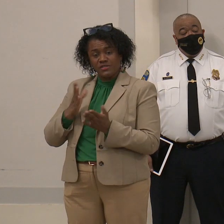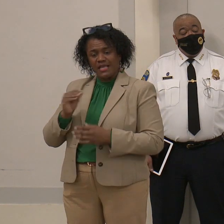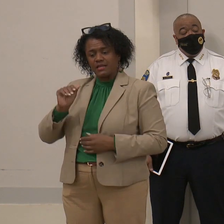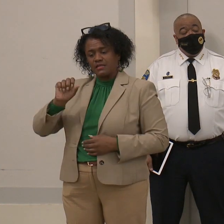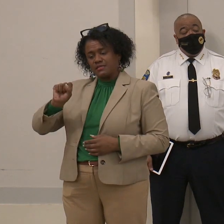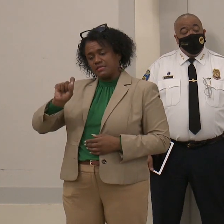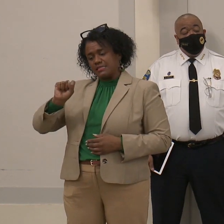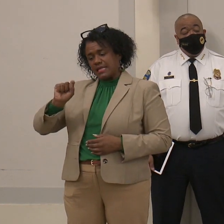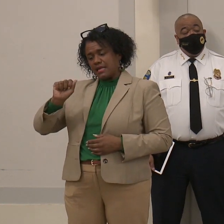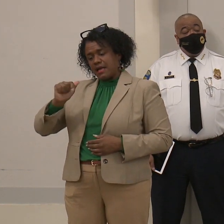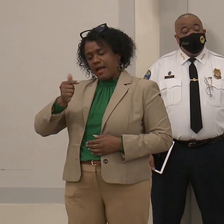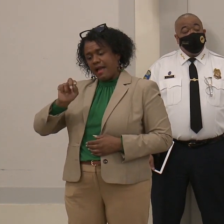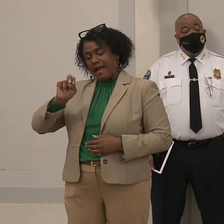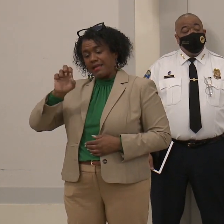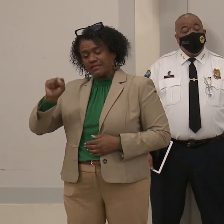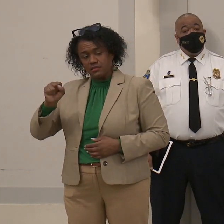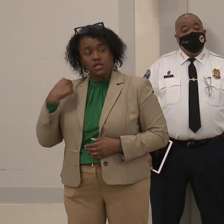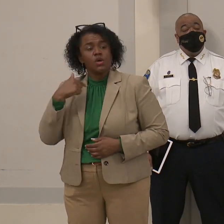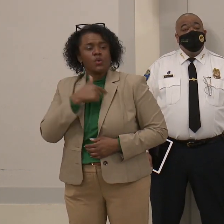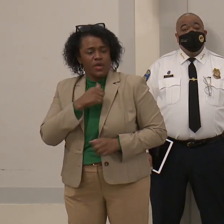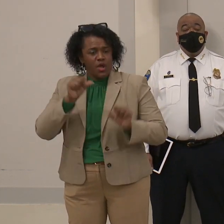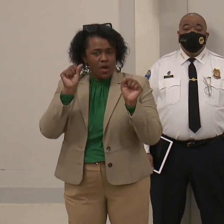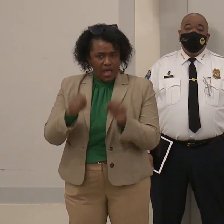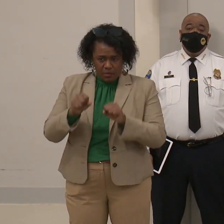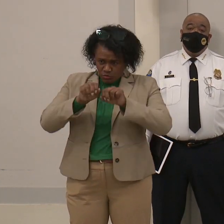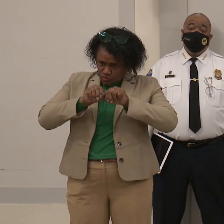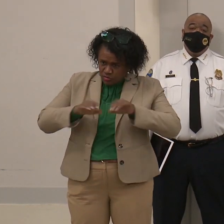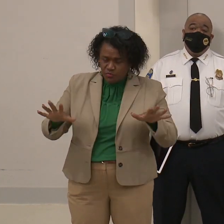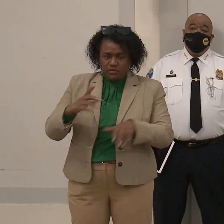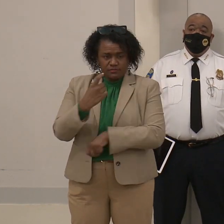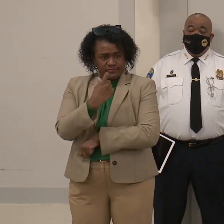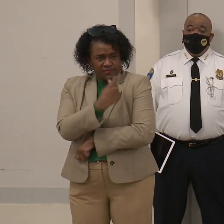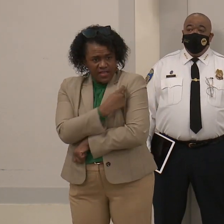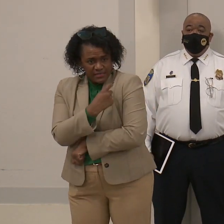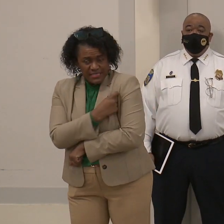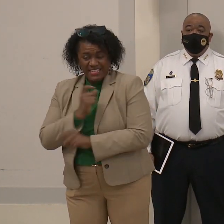Agnes that we are able to administer this life-saving,